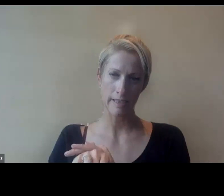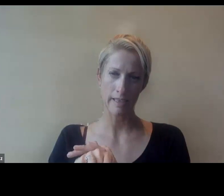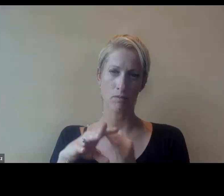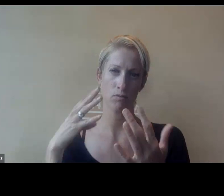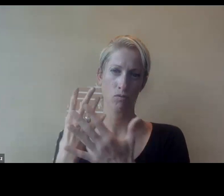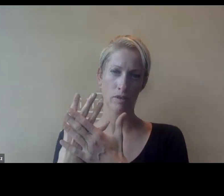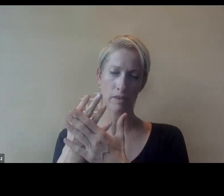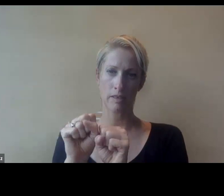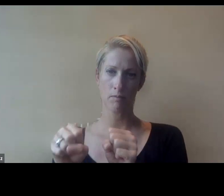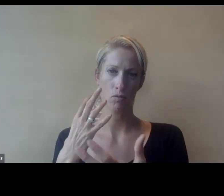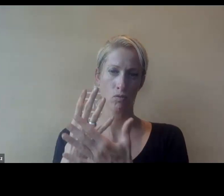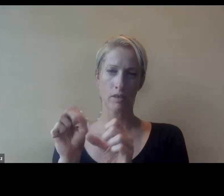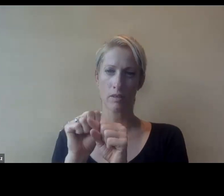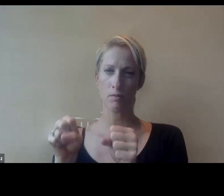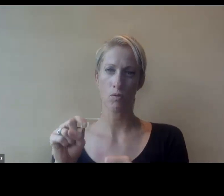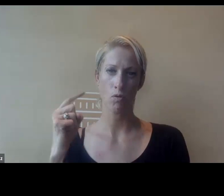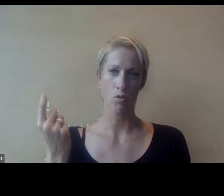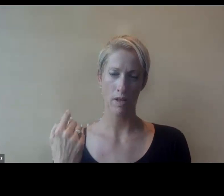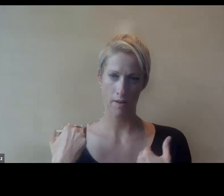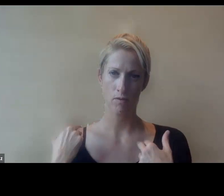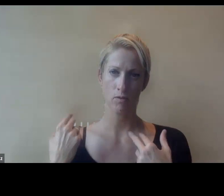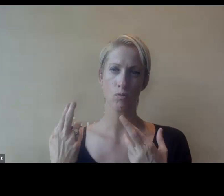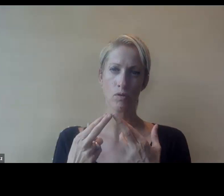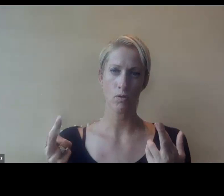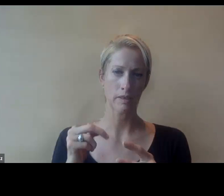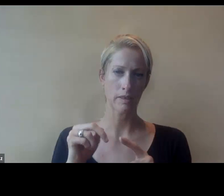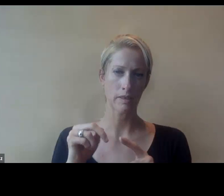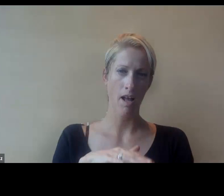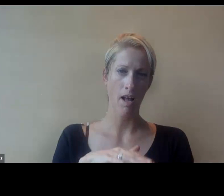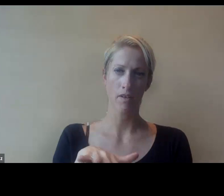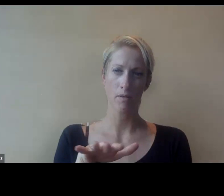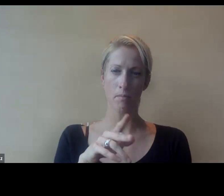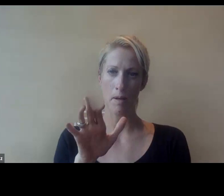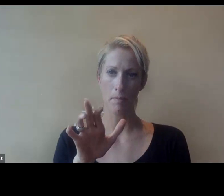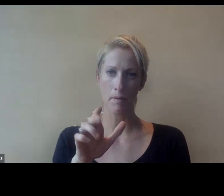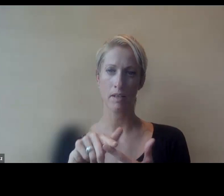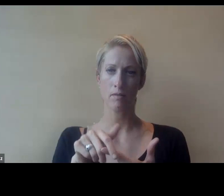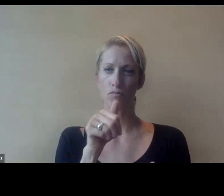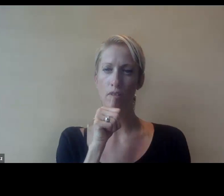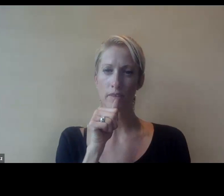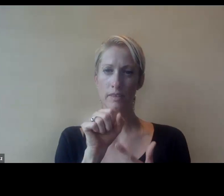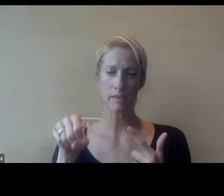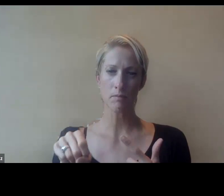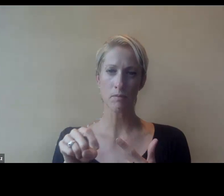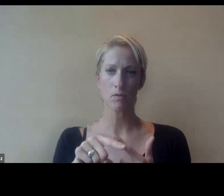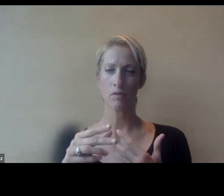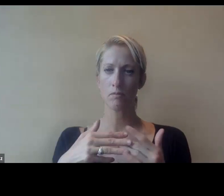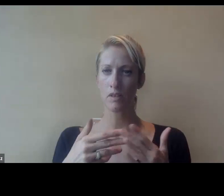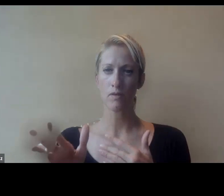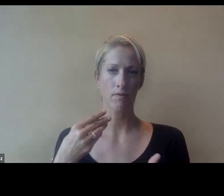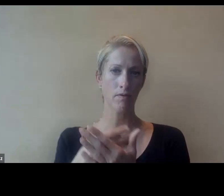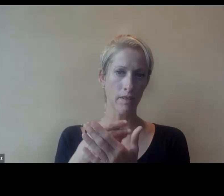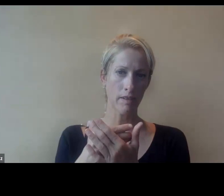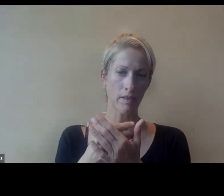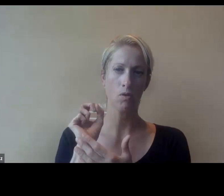in the prison system, there are resources depending on if it's a public or a private system, depending on how well funded it is,